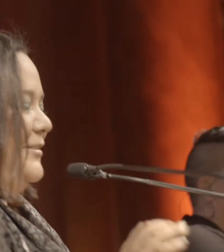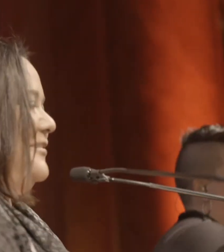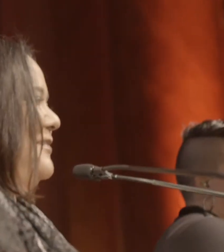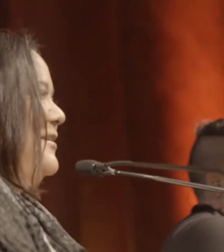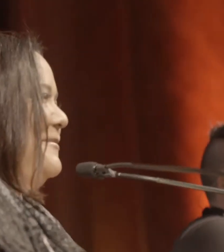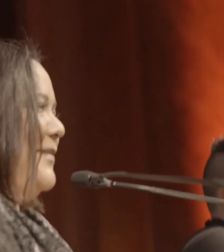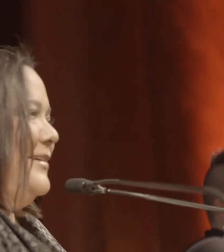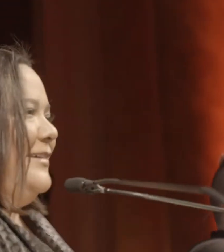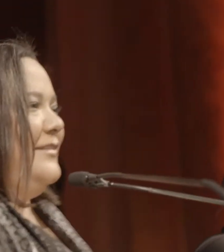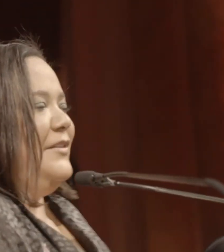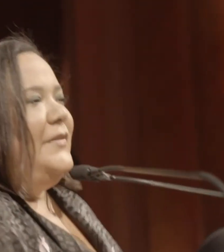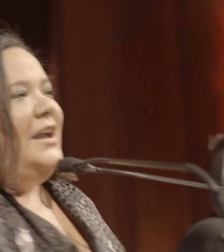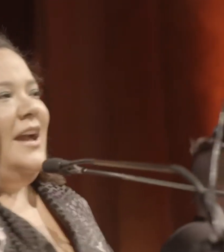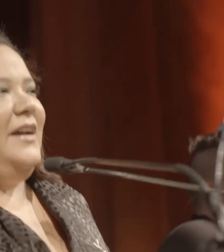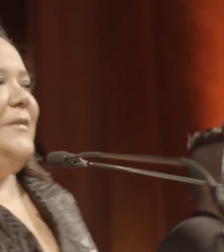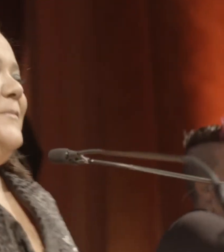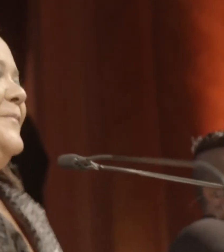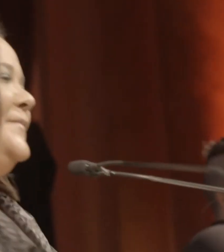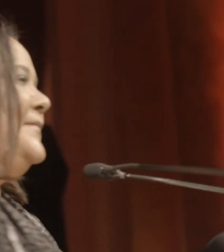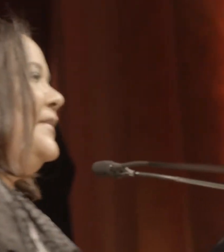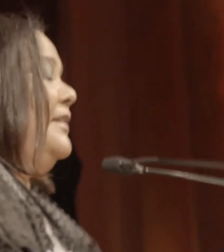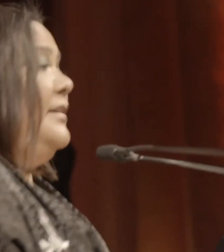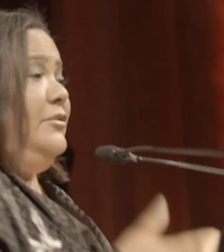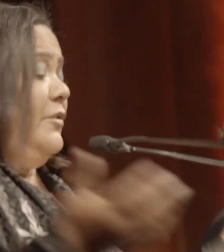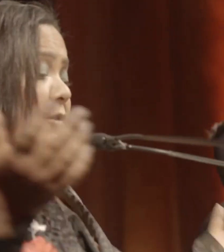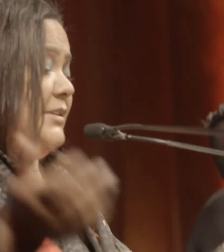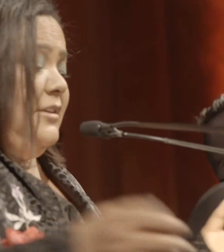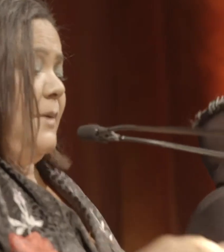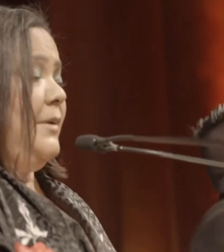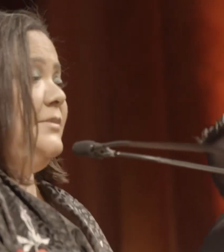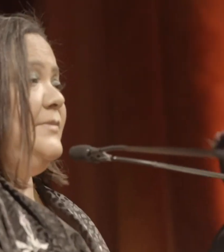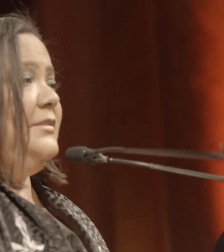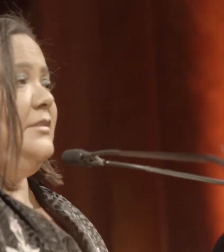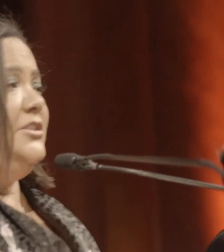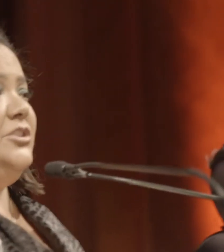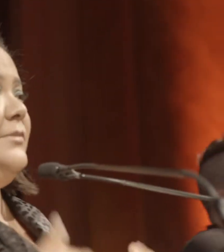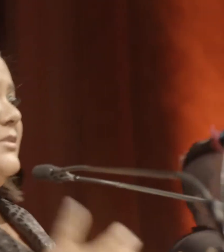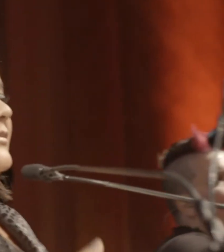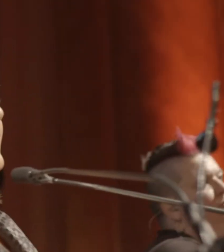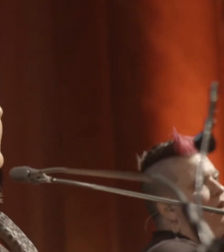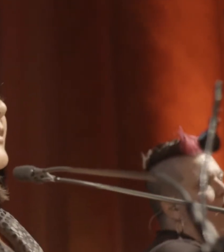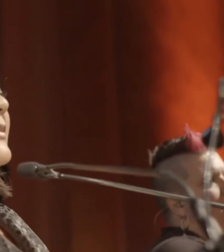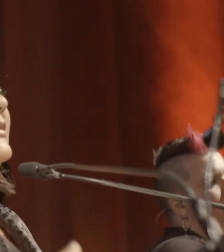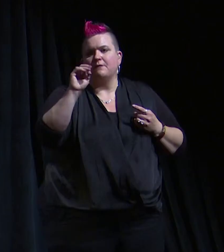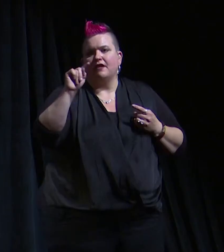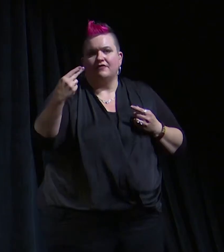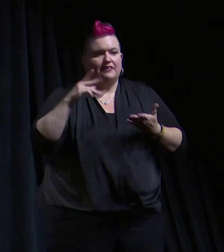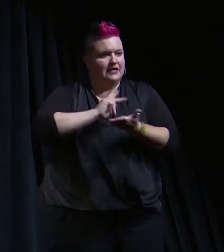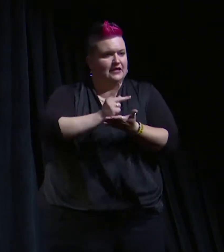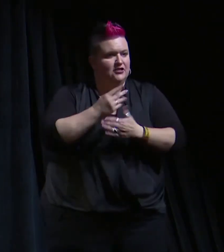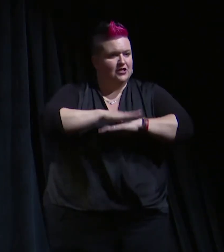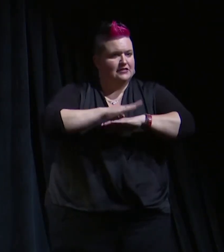got really good at making paella. And of course, I think about Barbara Smith and the Kitchen Table series and what it means to